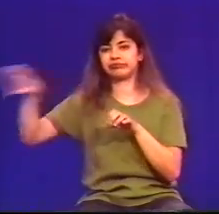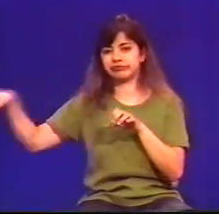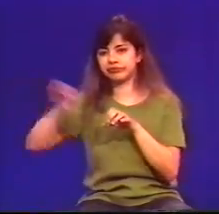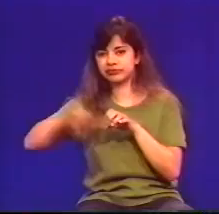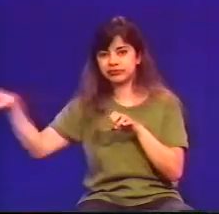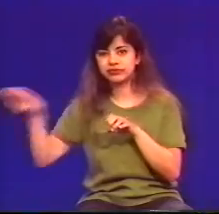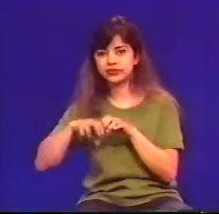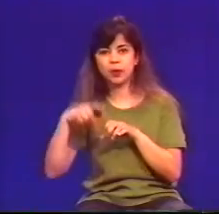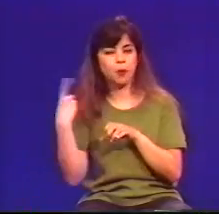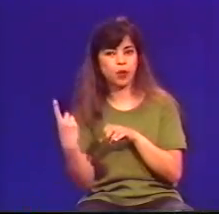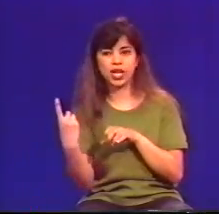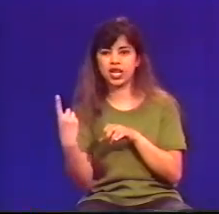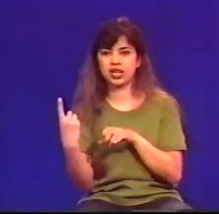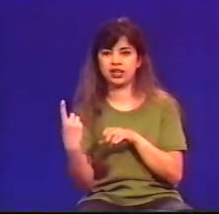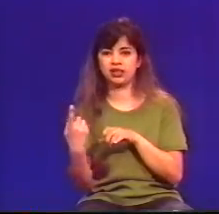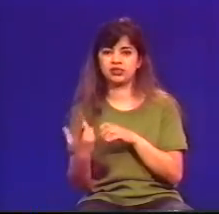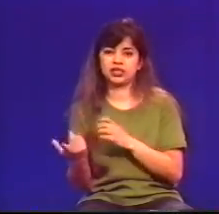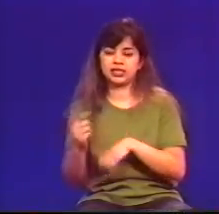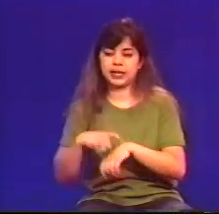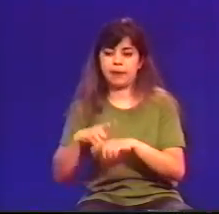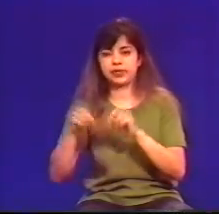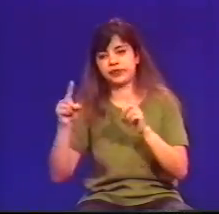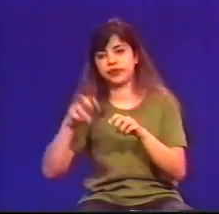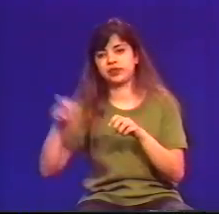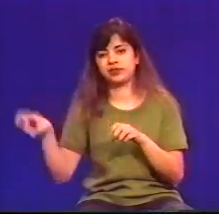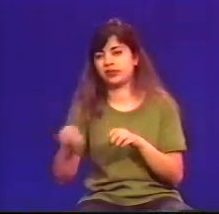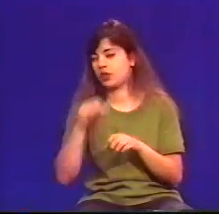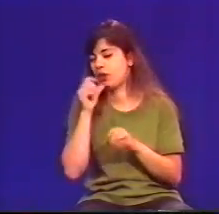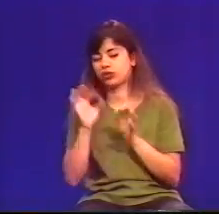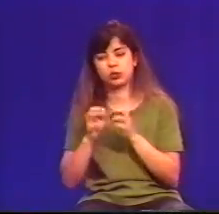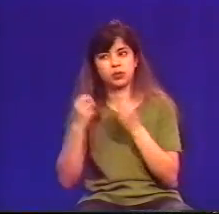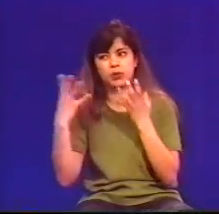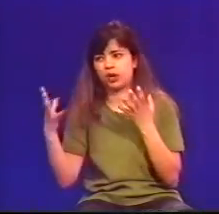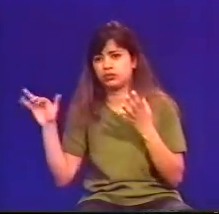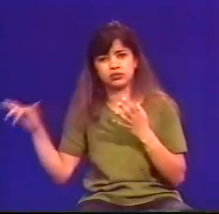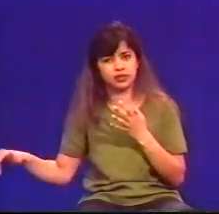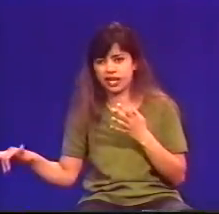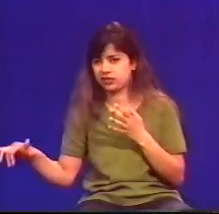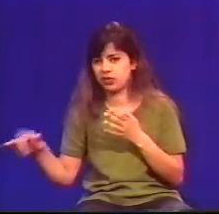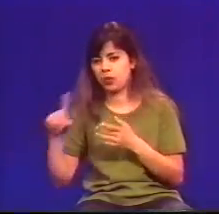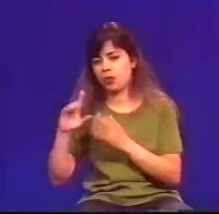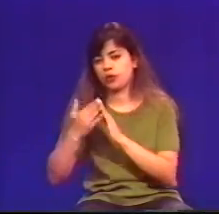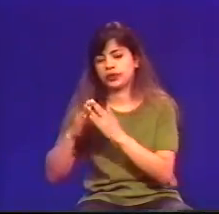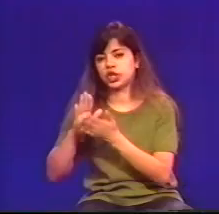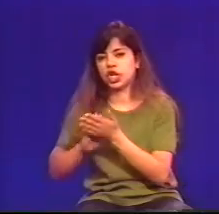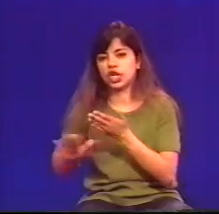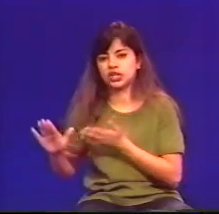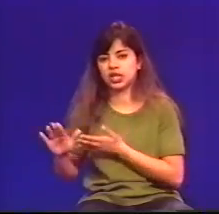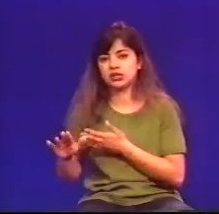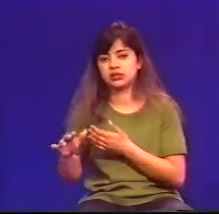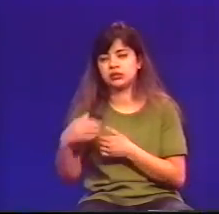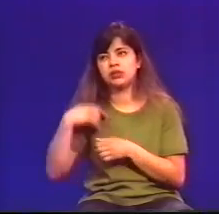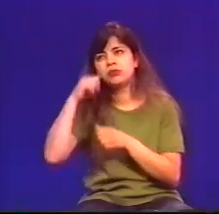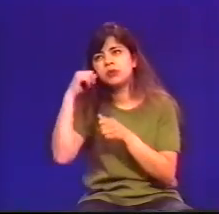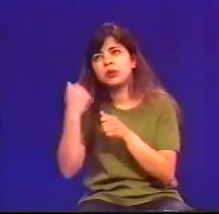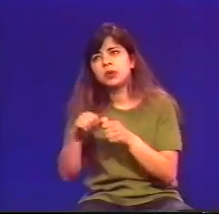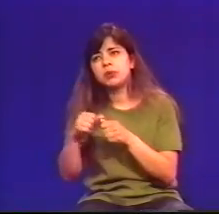Also in Houston, there's more of a shortage of interpreters, and I often had to share one interpreter between several deaf students, which wasn't always terribly